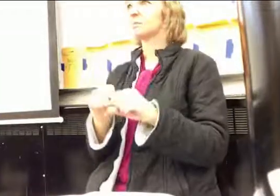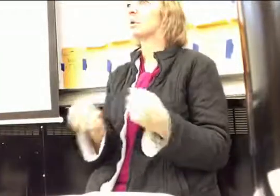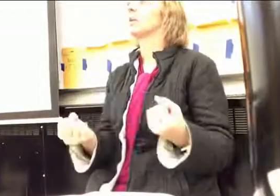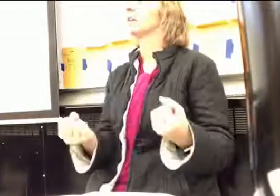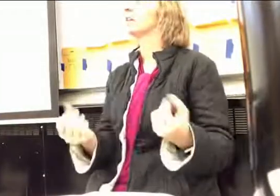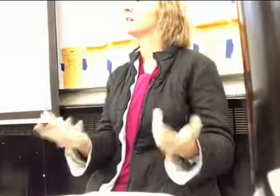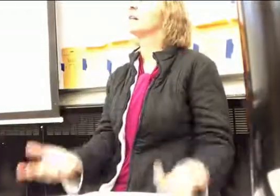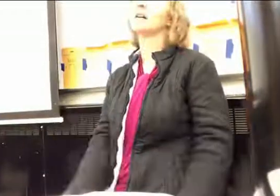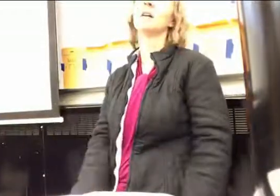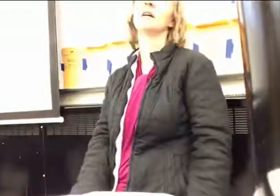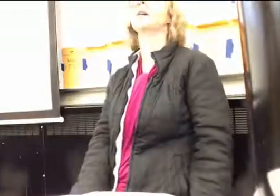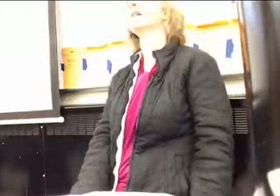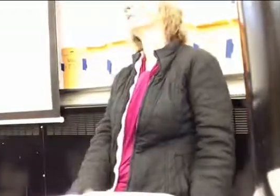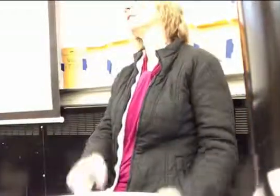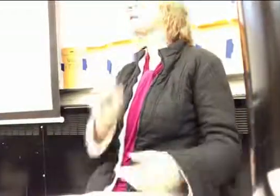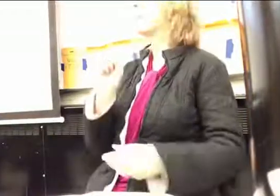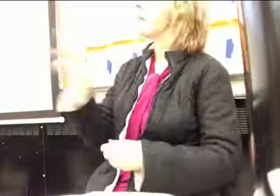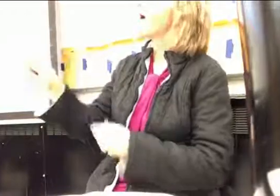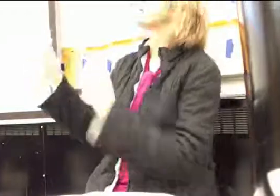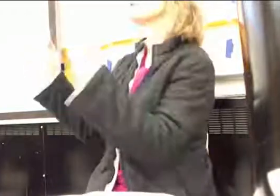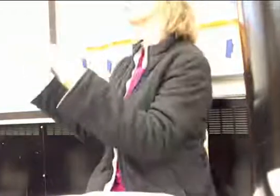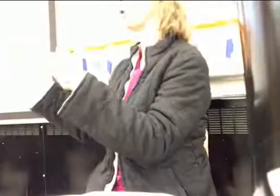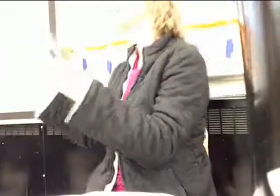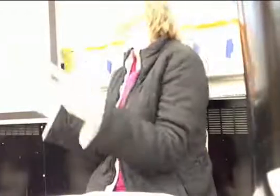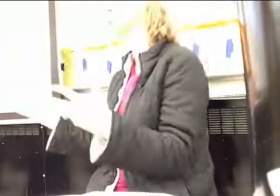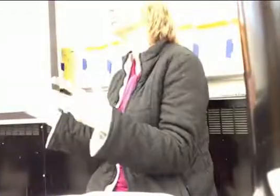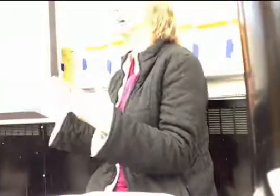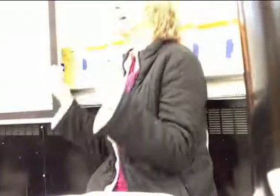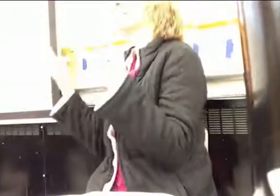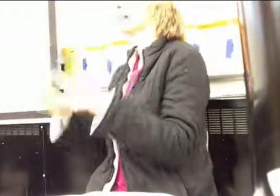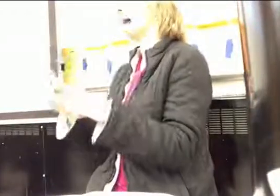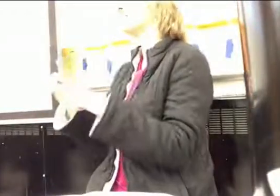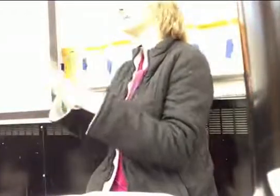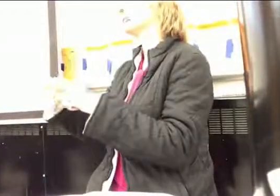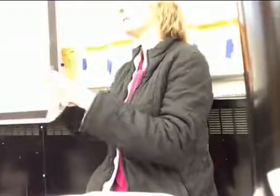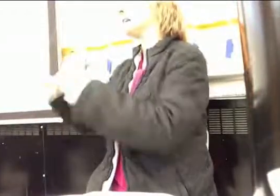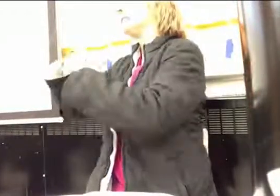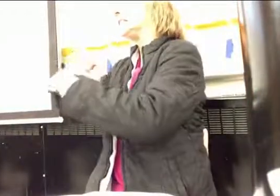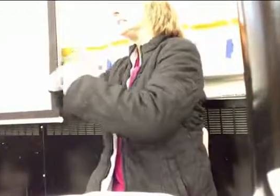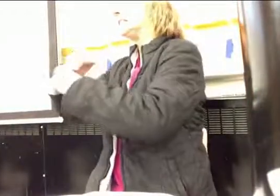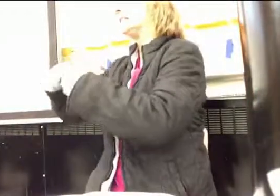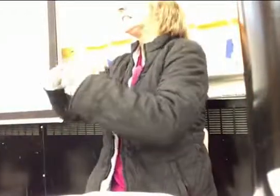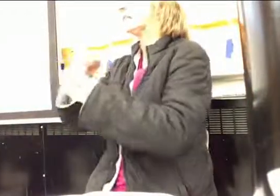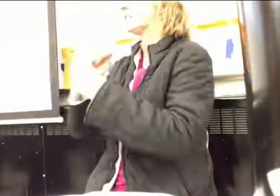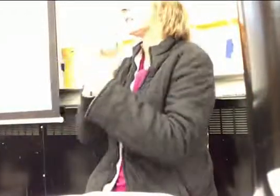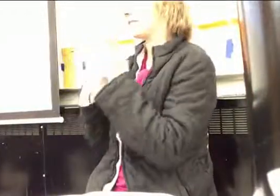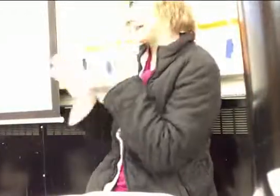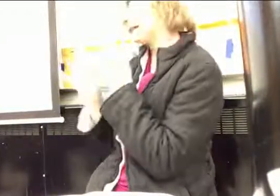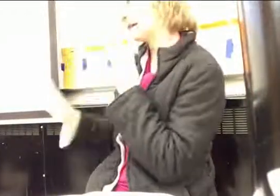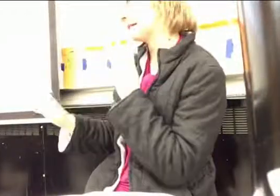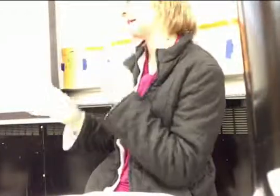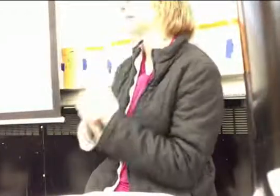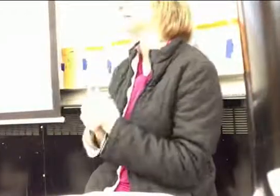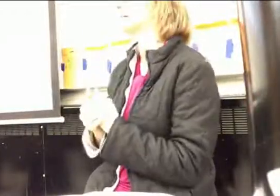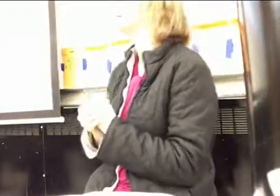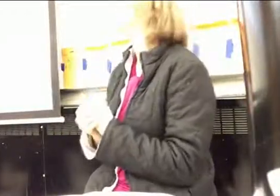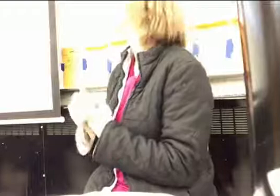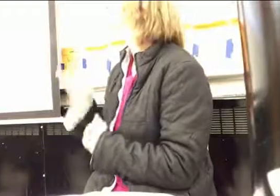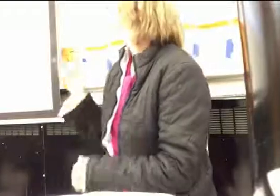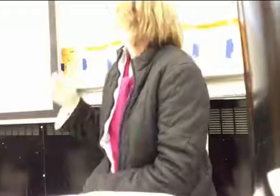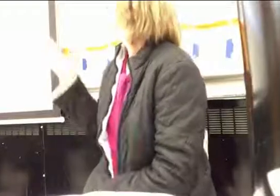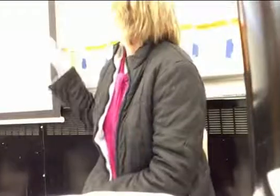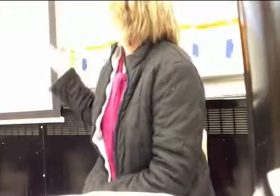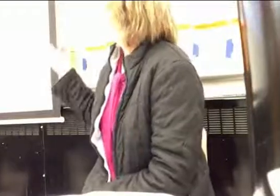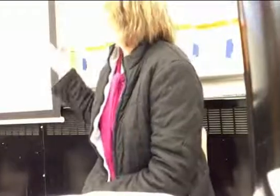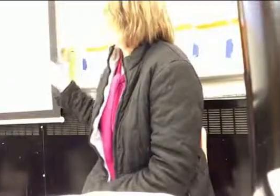so you have to go return it, right? That tends to happen with things that are produced on this mass production assembly line. Now, the thing about this is that